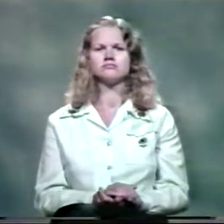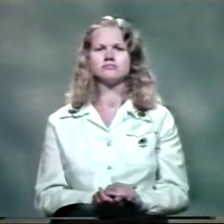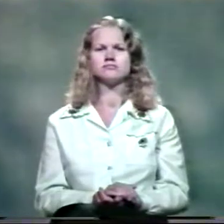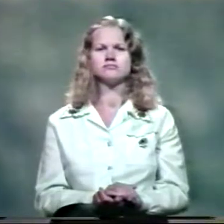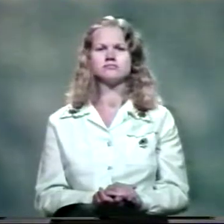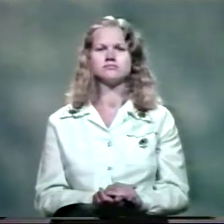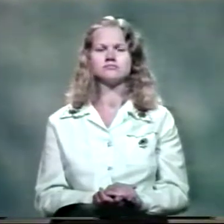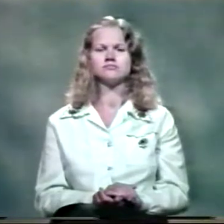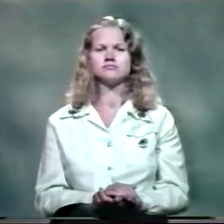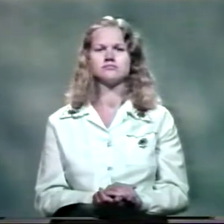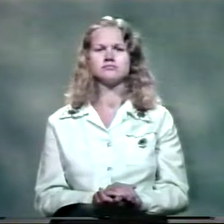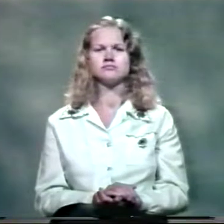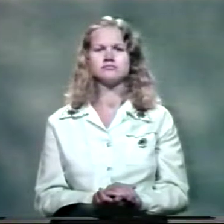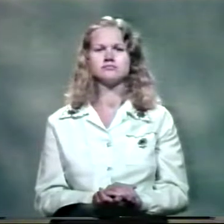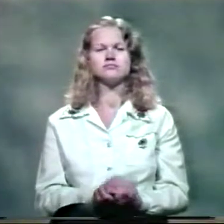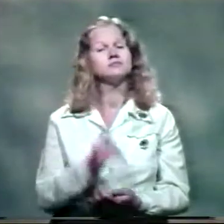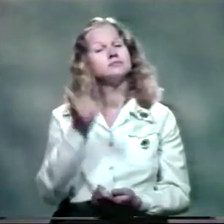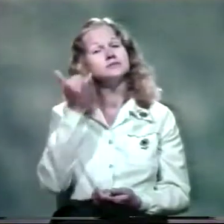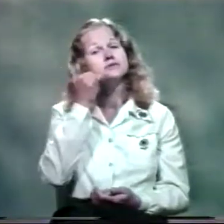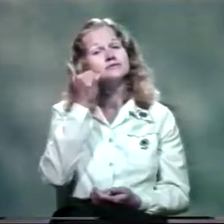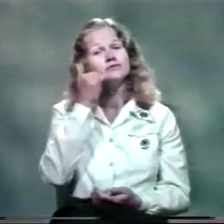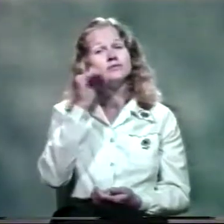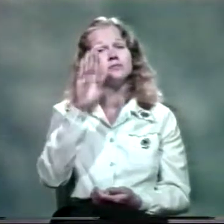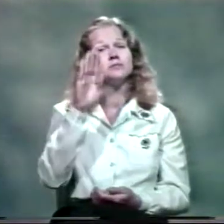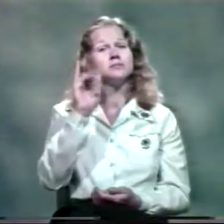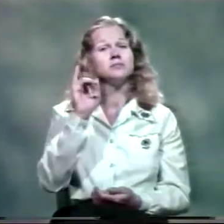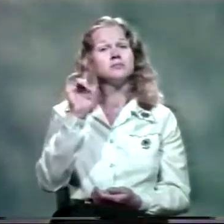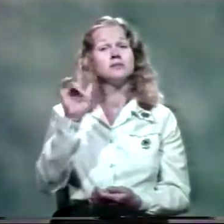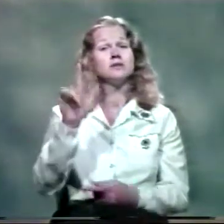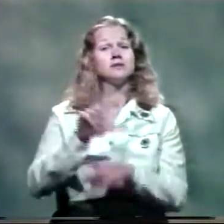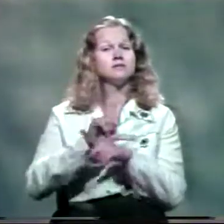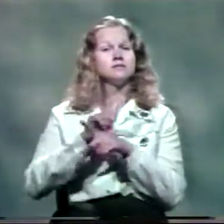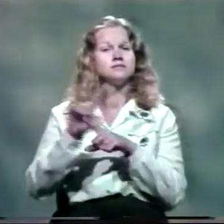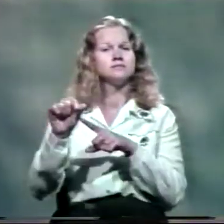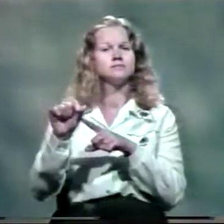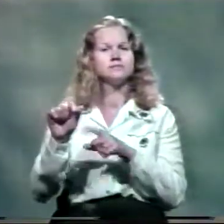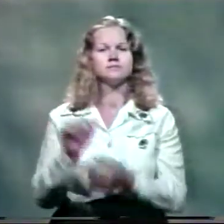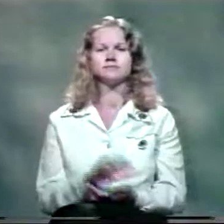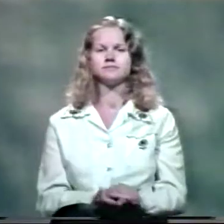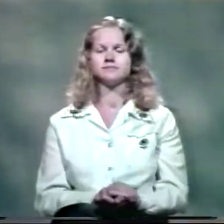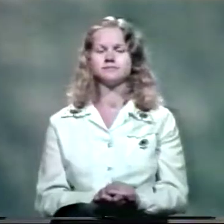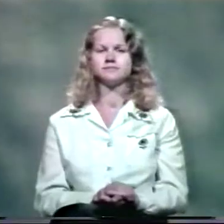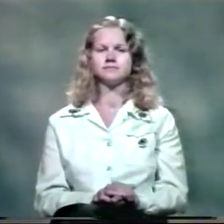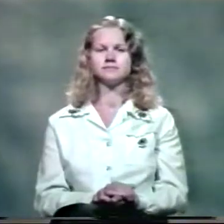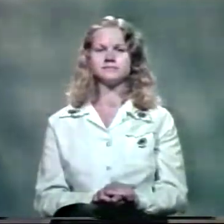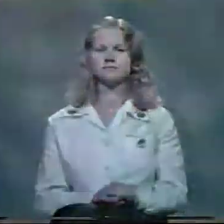The telephone bill has gotten high.